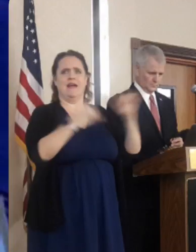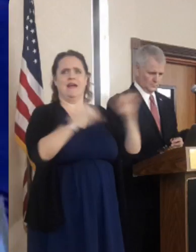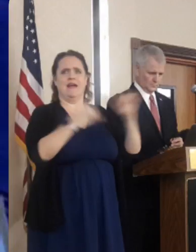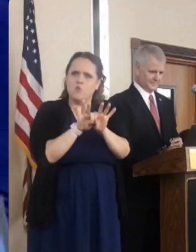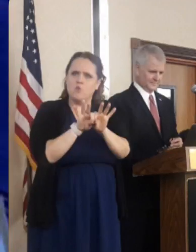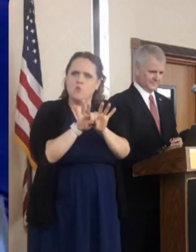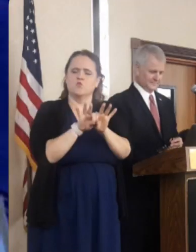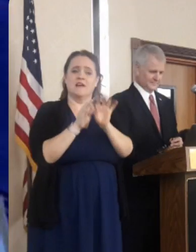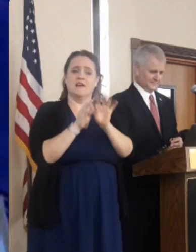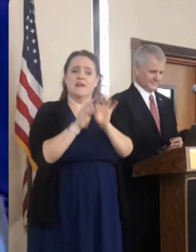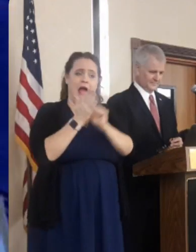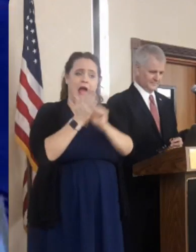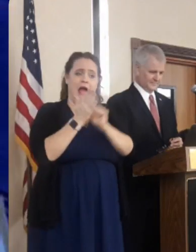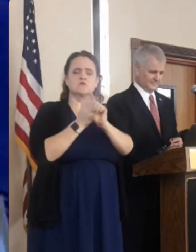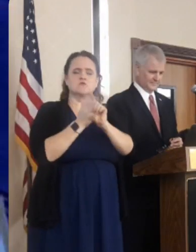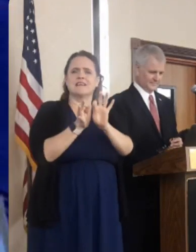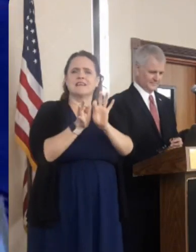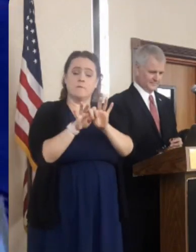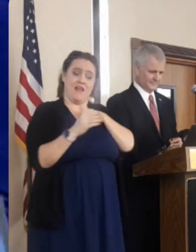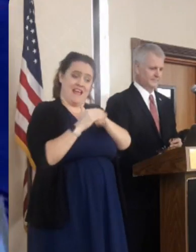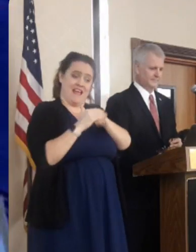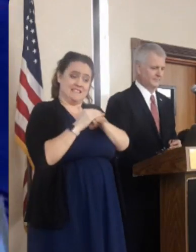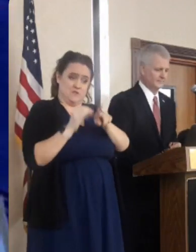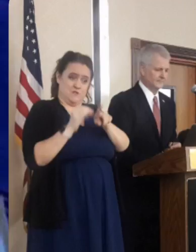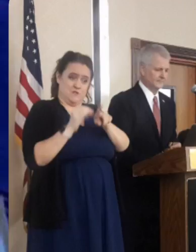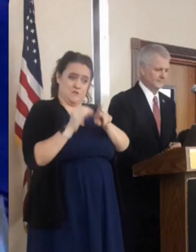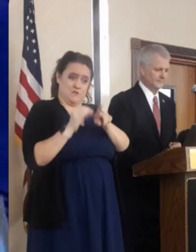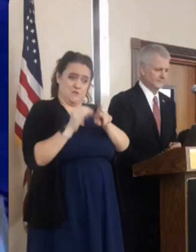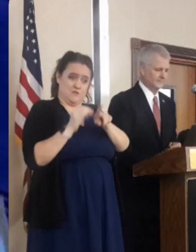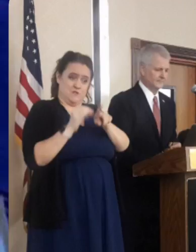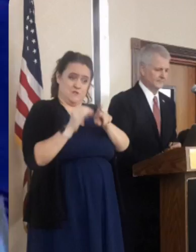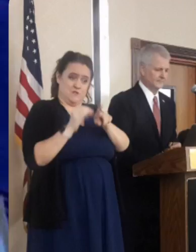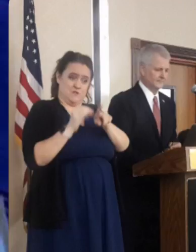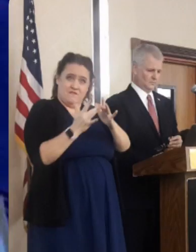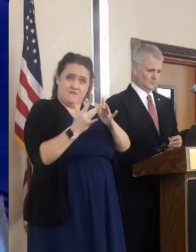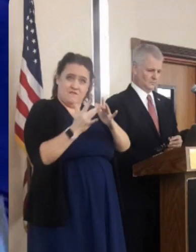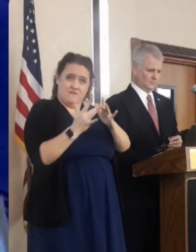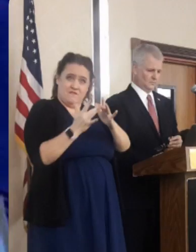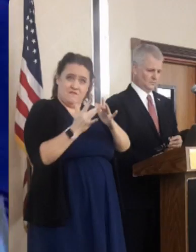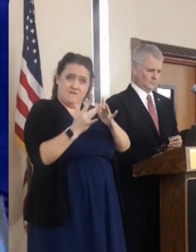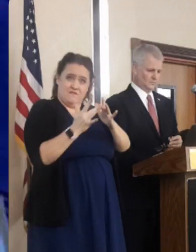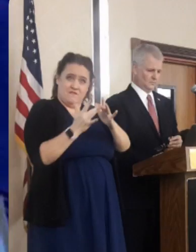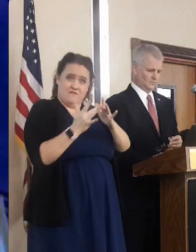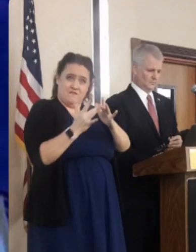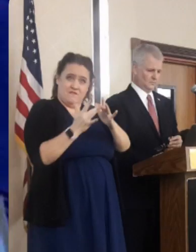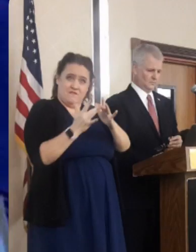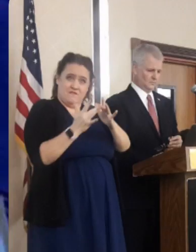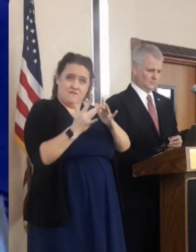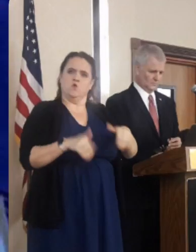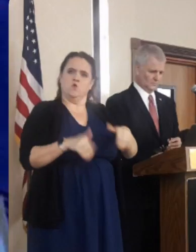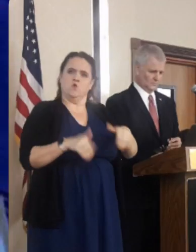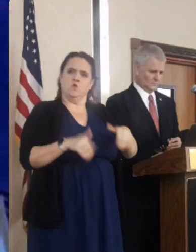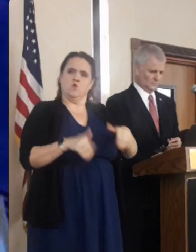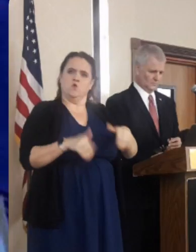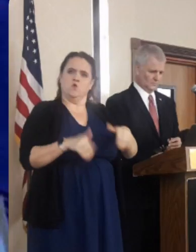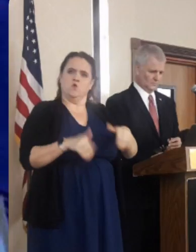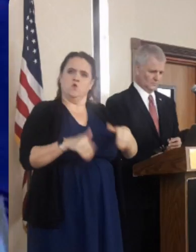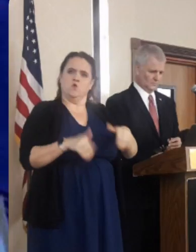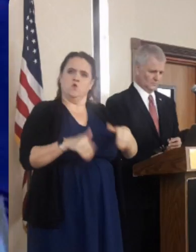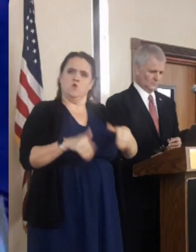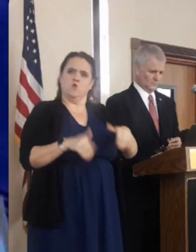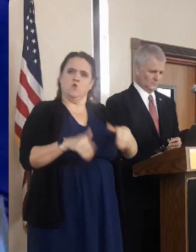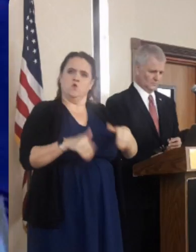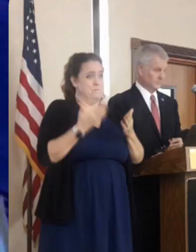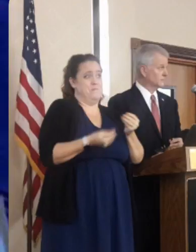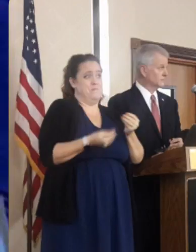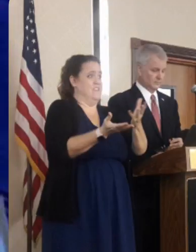access to that inside part of the system is a huge advantage. It might give you an extra day or